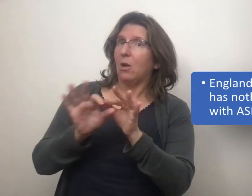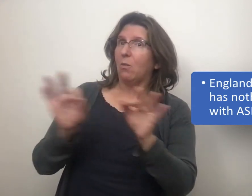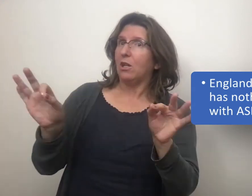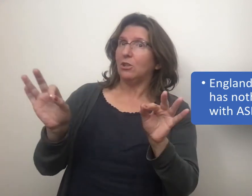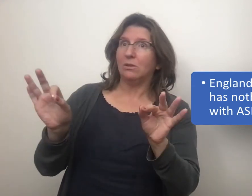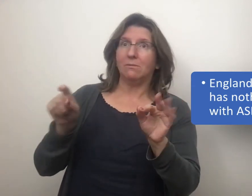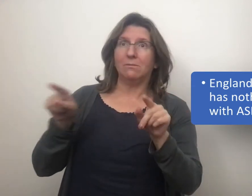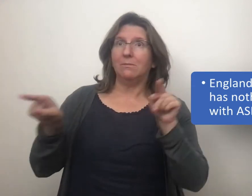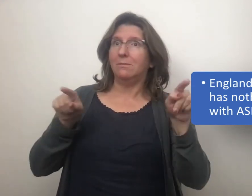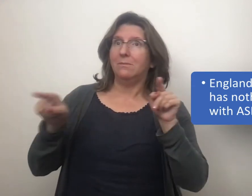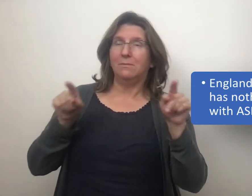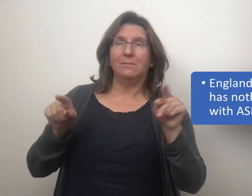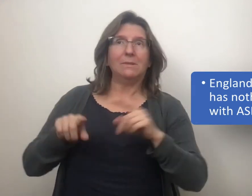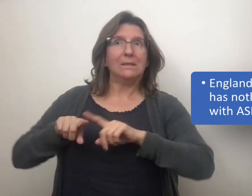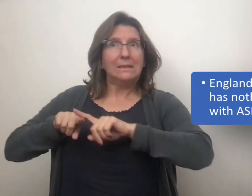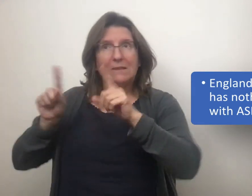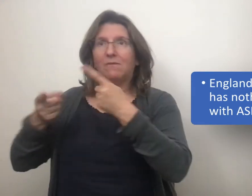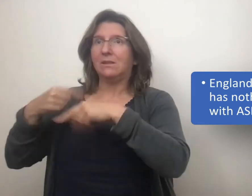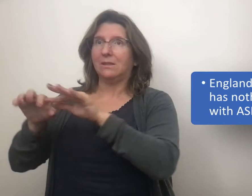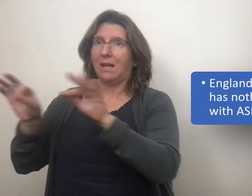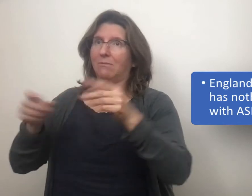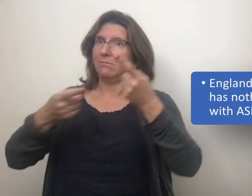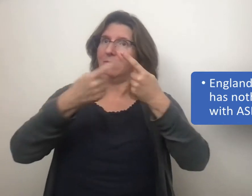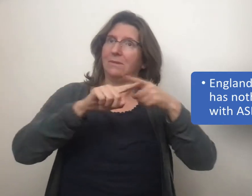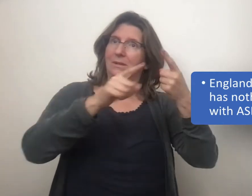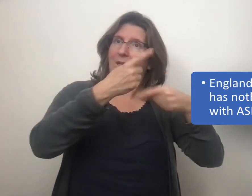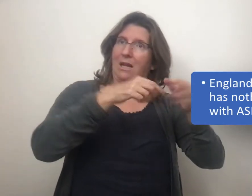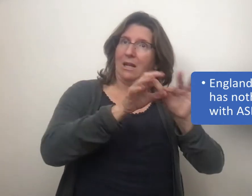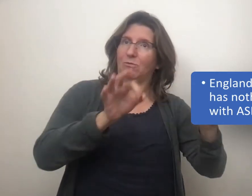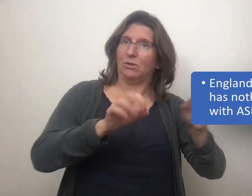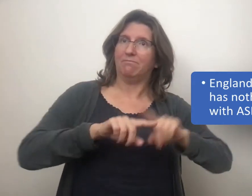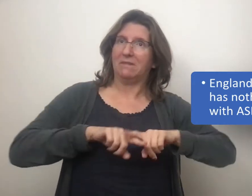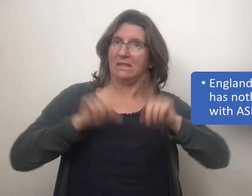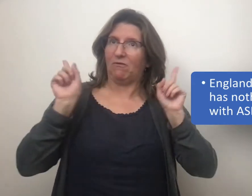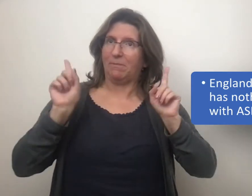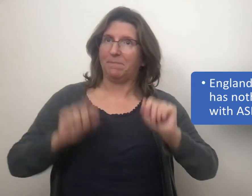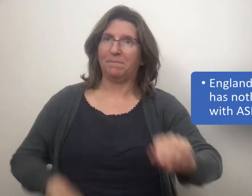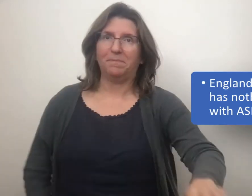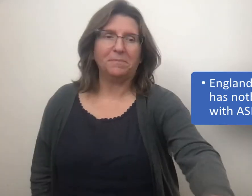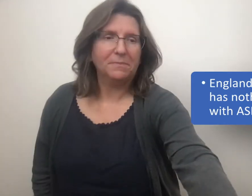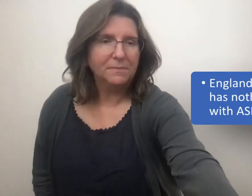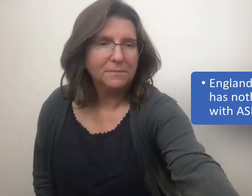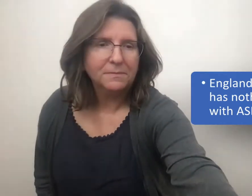So while they have the same spoken language, the sign languages have no connection at all.